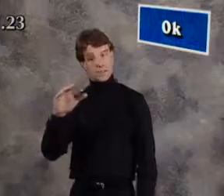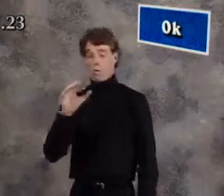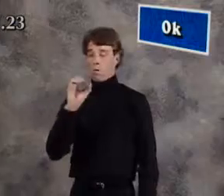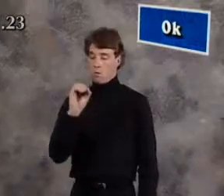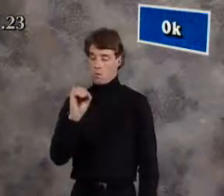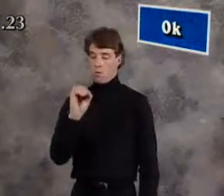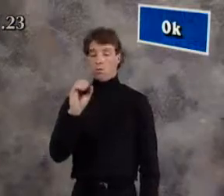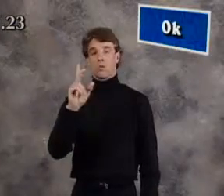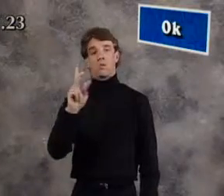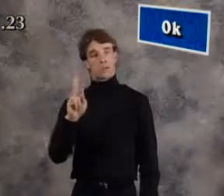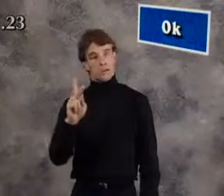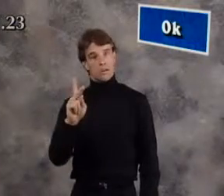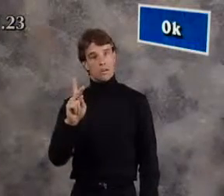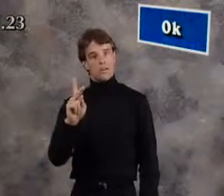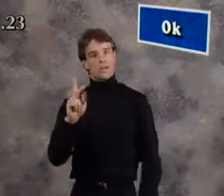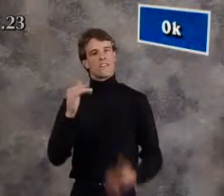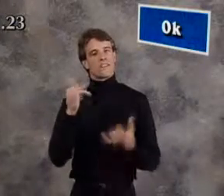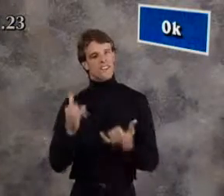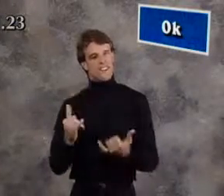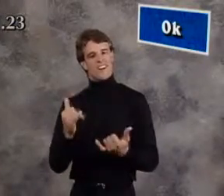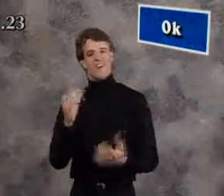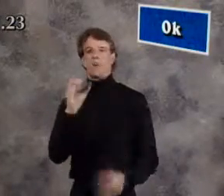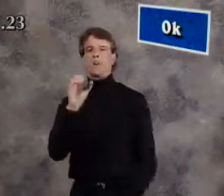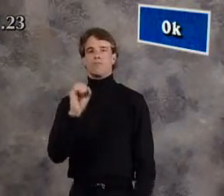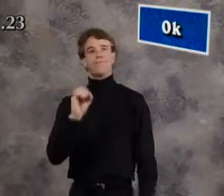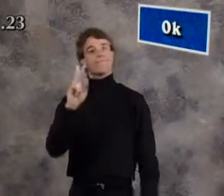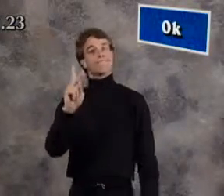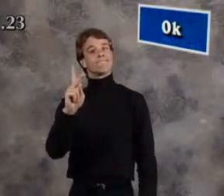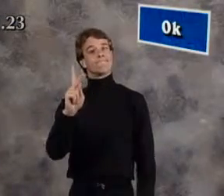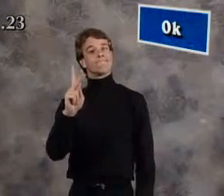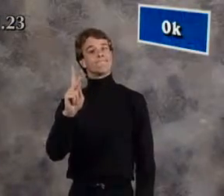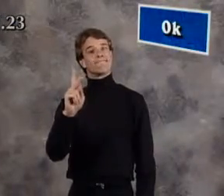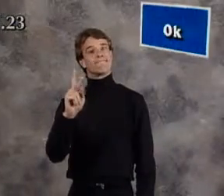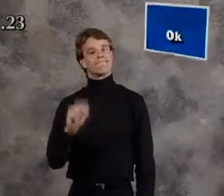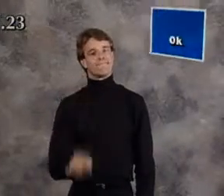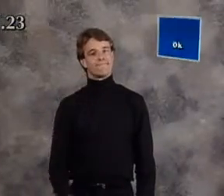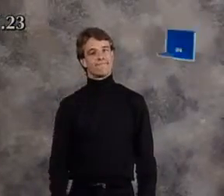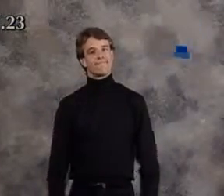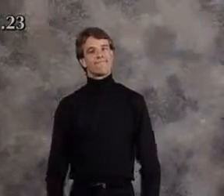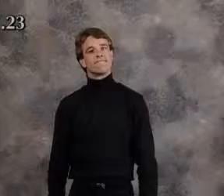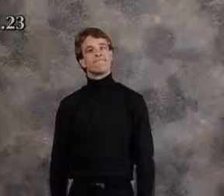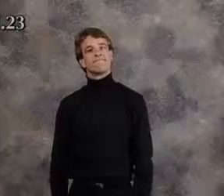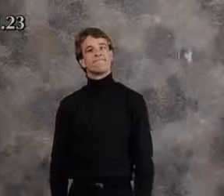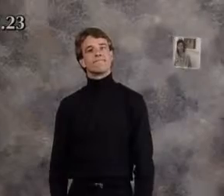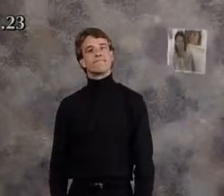This sign spells out okay. It's a little faster. Okay.